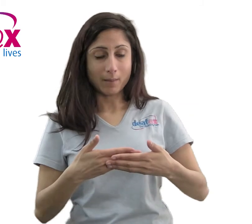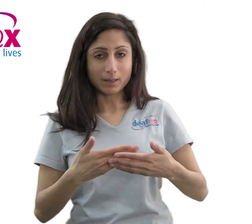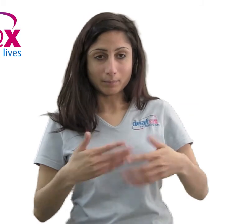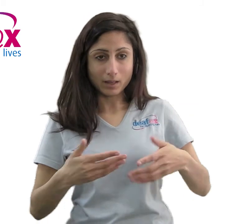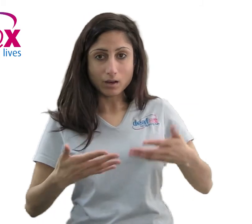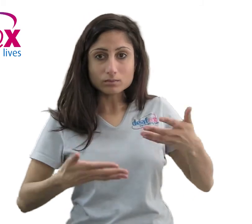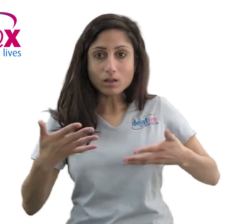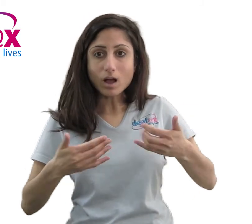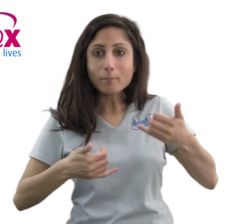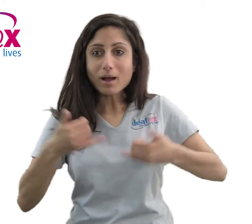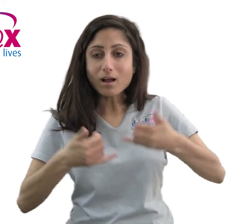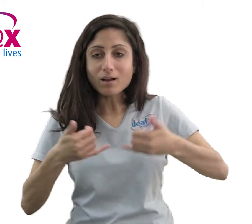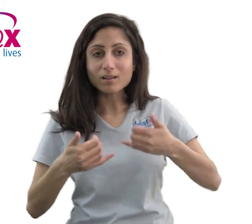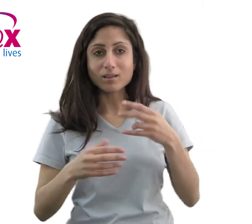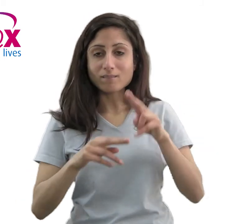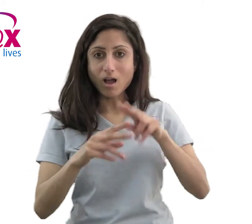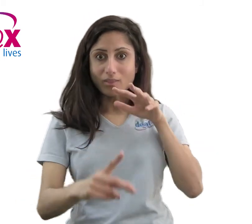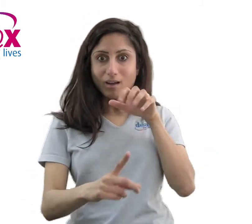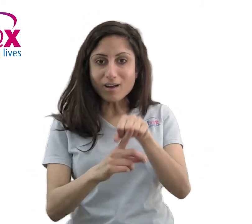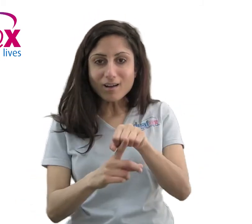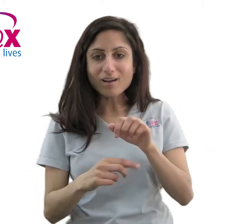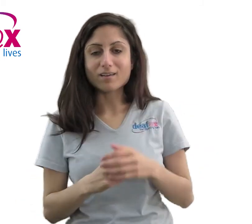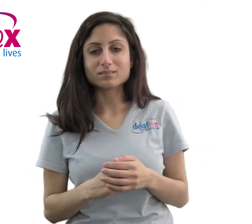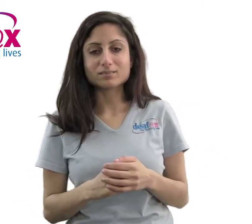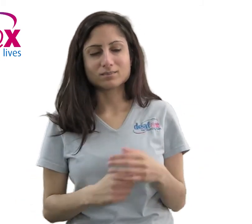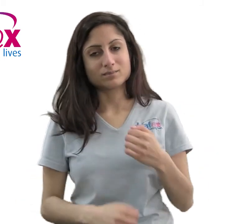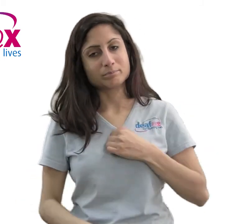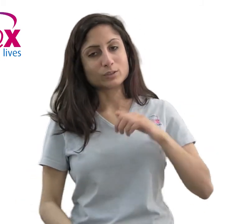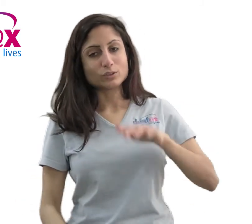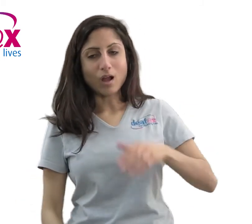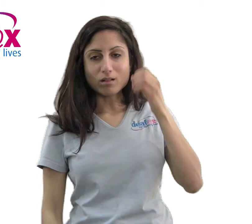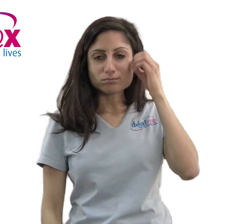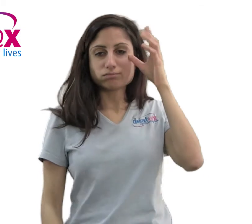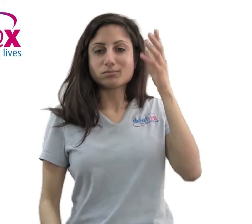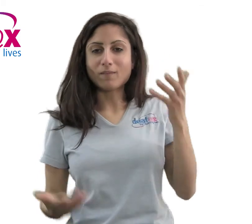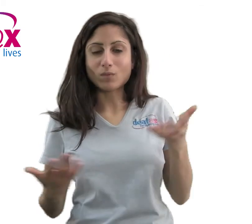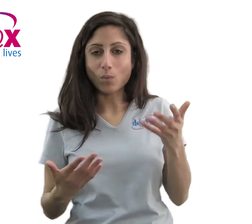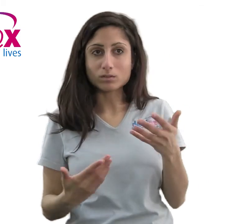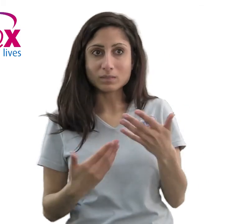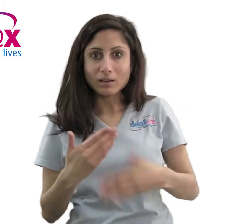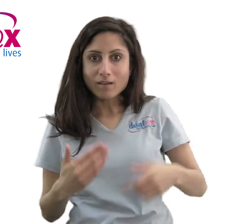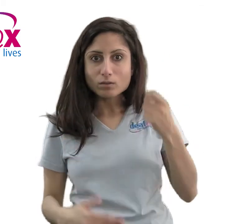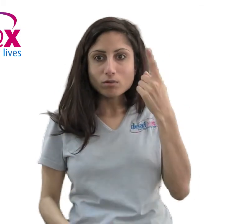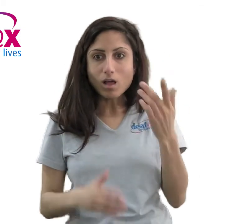Unfortunately, your first attempt at communication is only good if the person you are talking to is watching or listening.